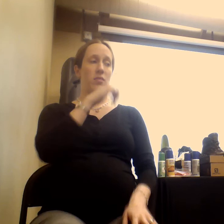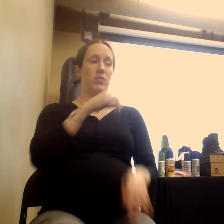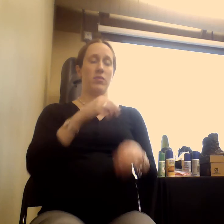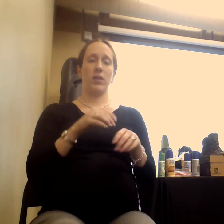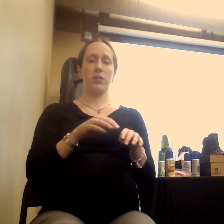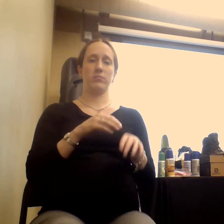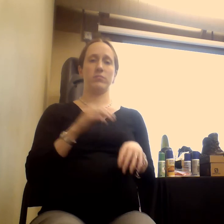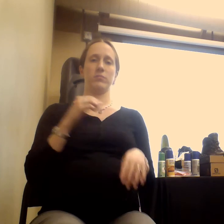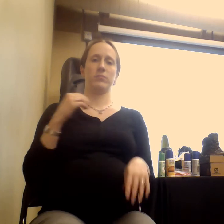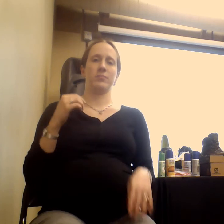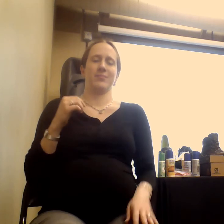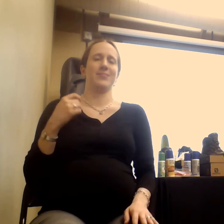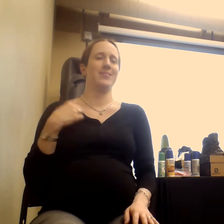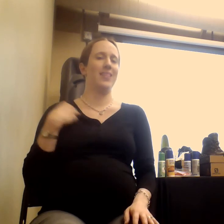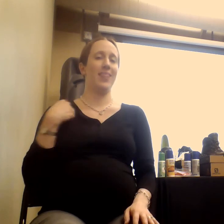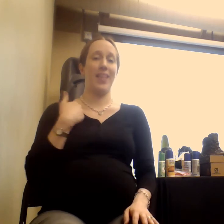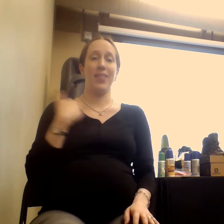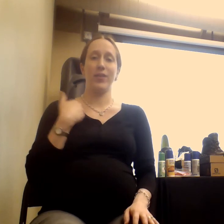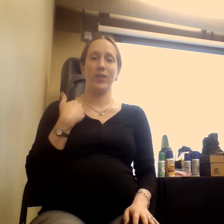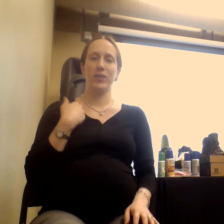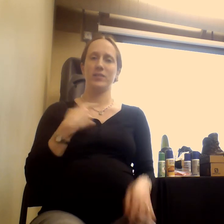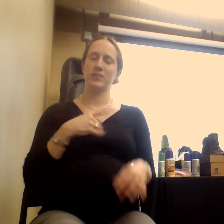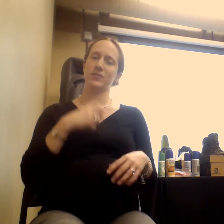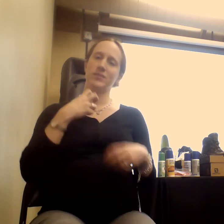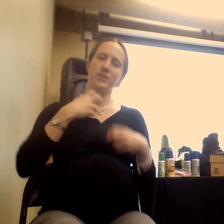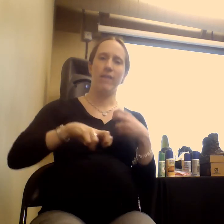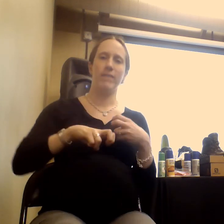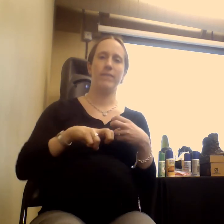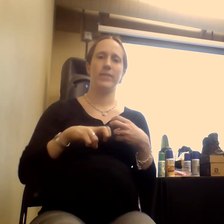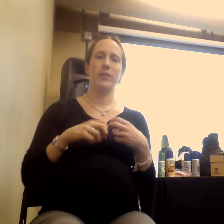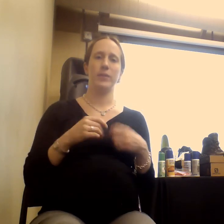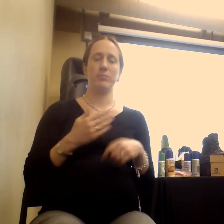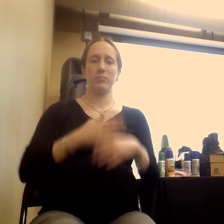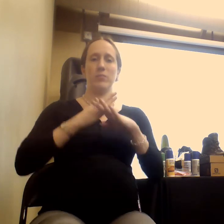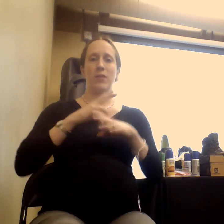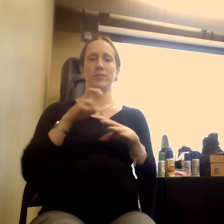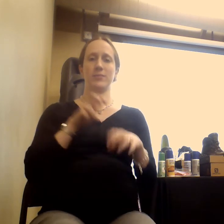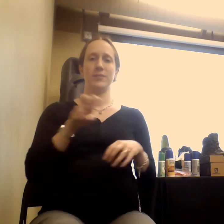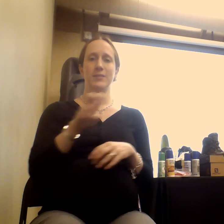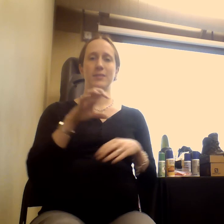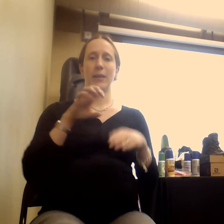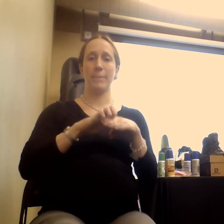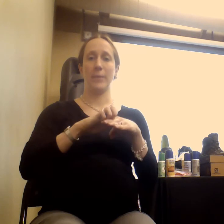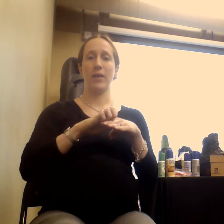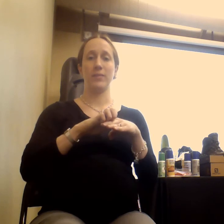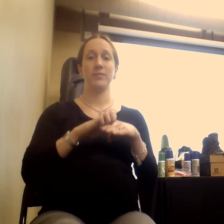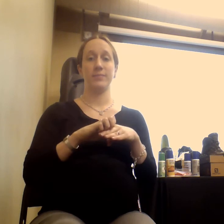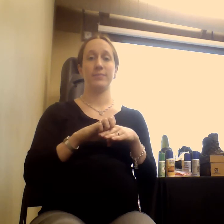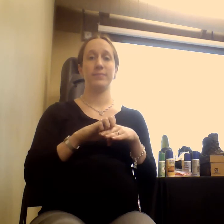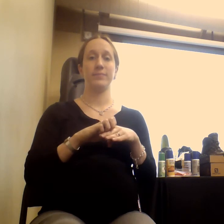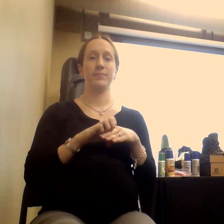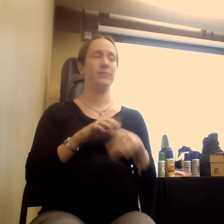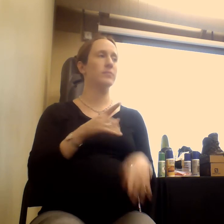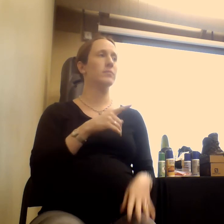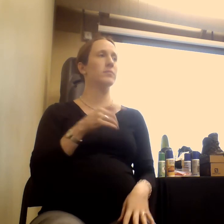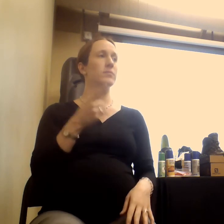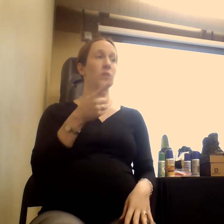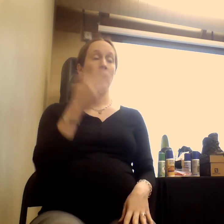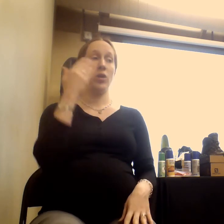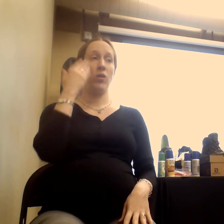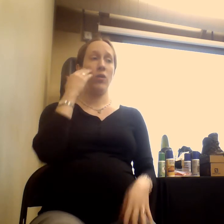is. Anybody know how most people, I'm getting off subject here briefly, but anybody know how most people get bit by rattlesnakes? The number one